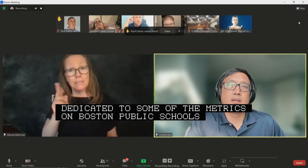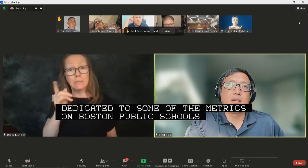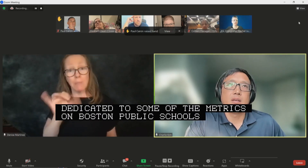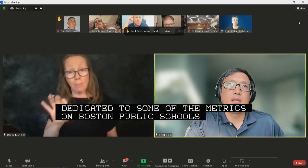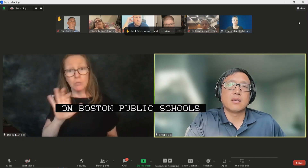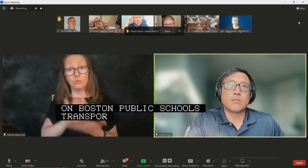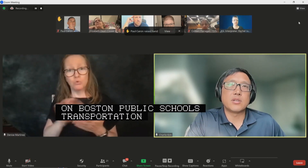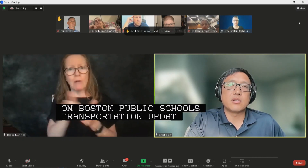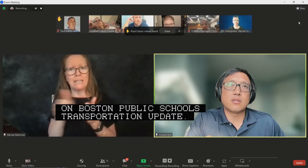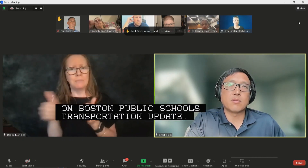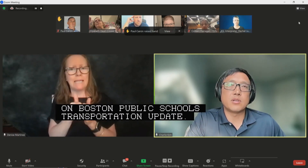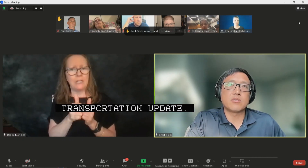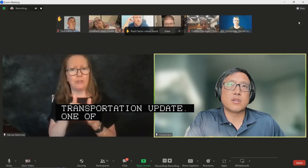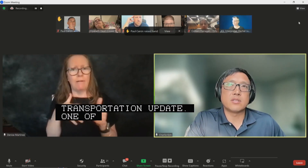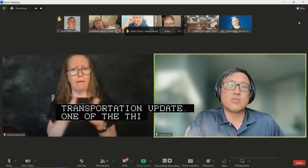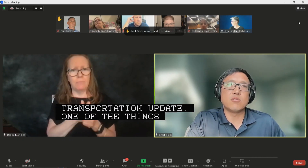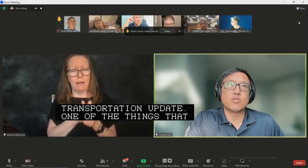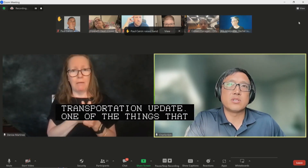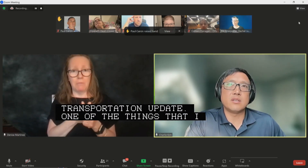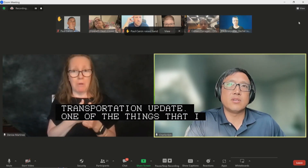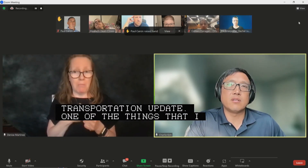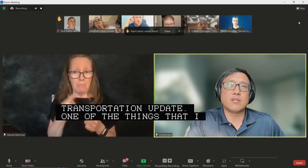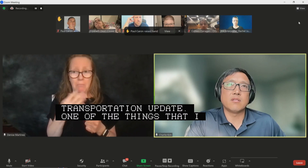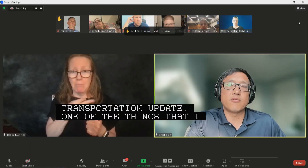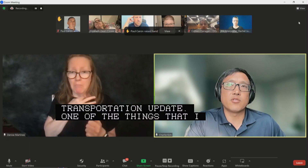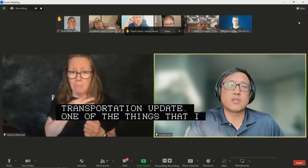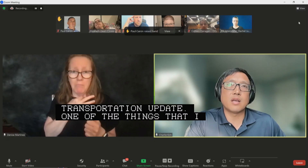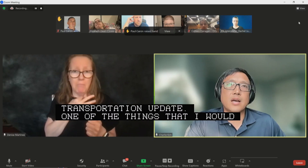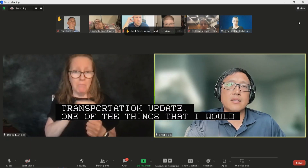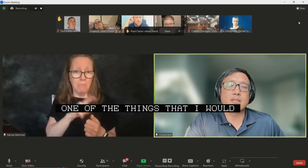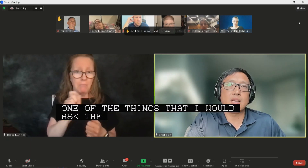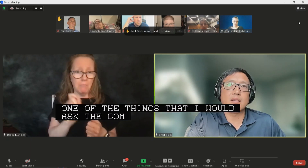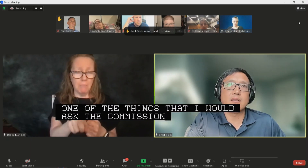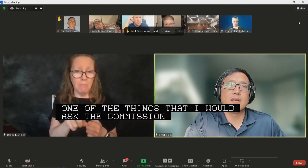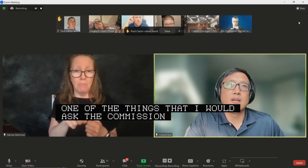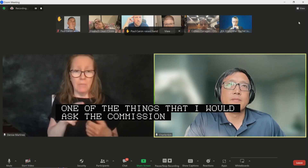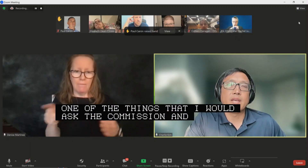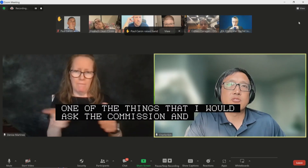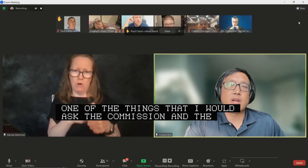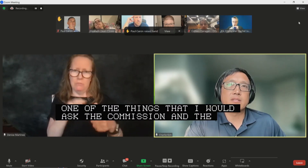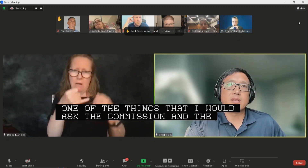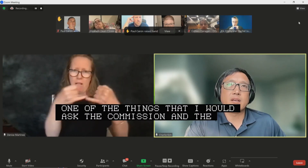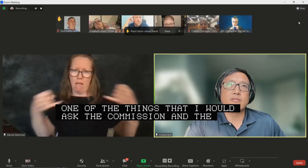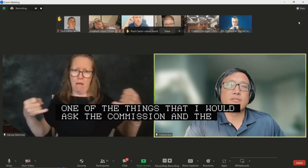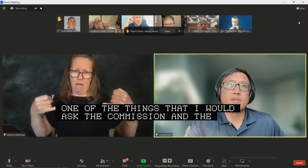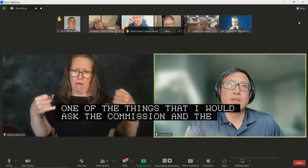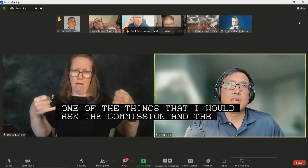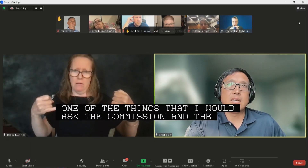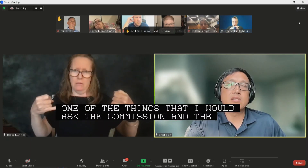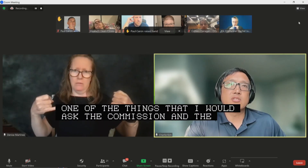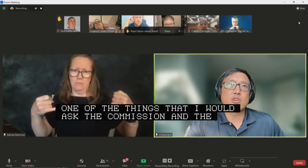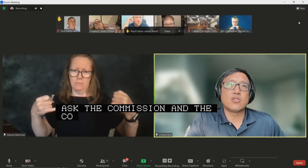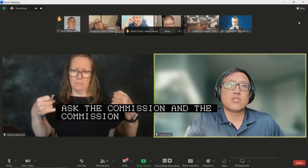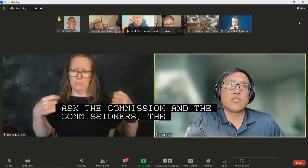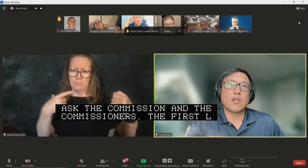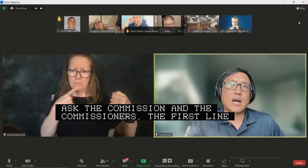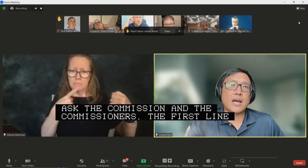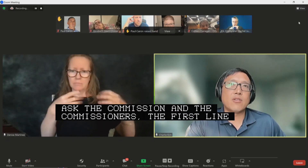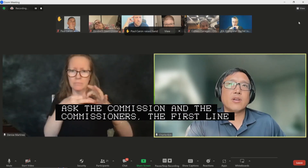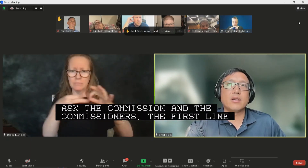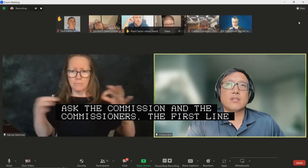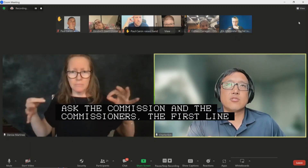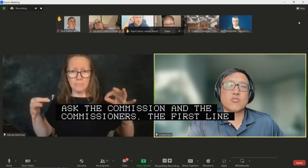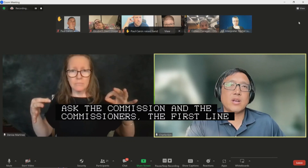ask the commission and the commissioner as they do receive it, the first line stated that TransDev is in charge of